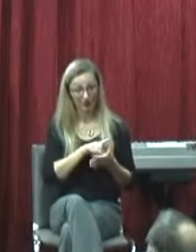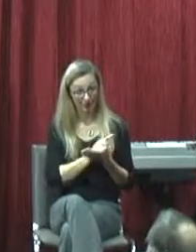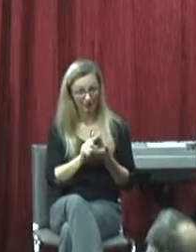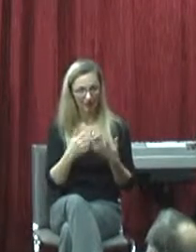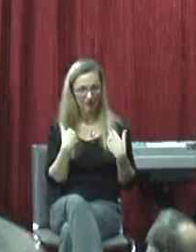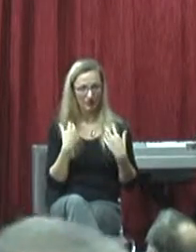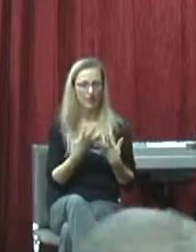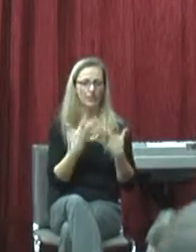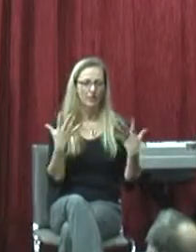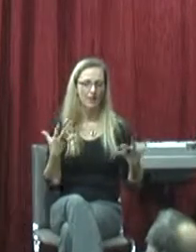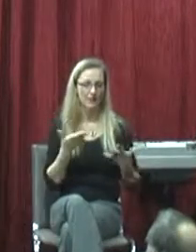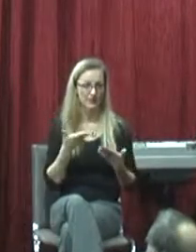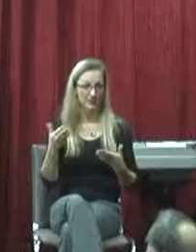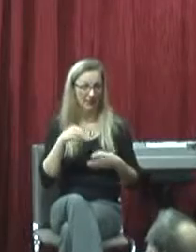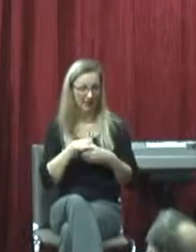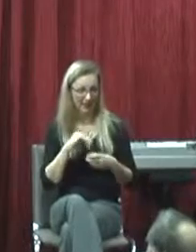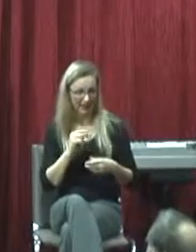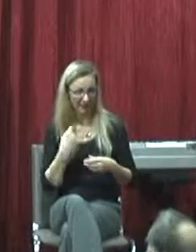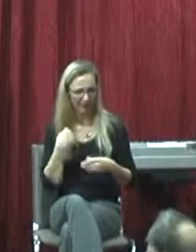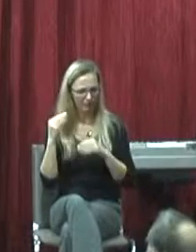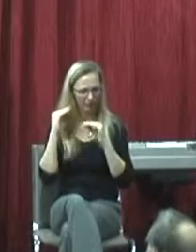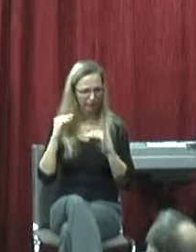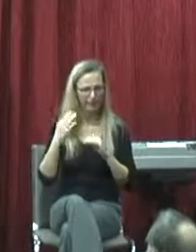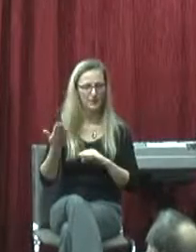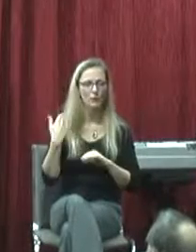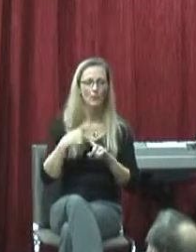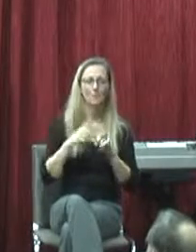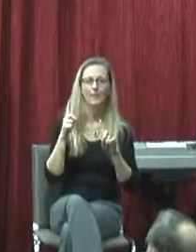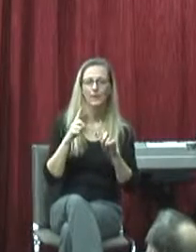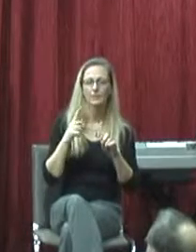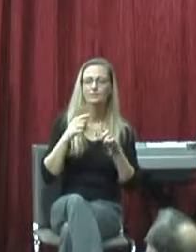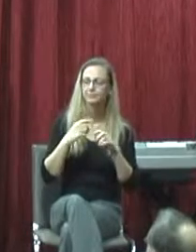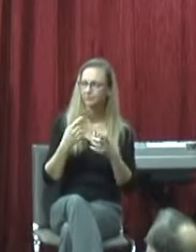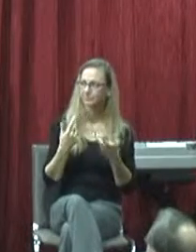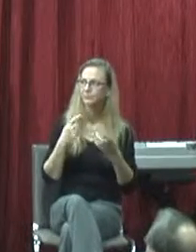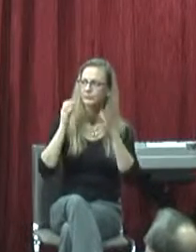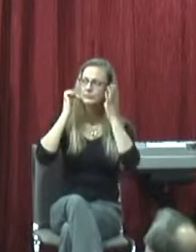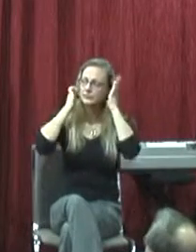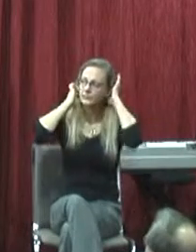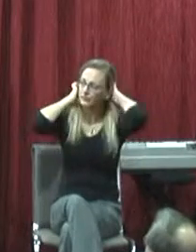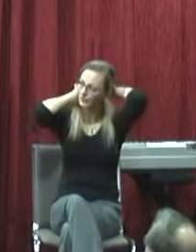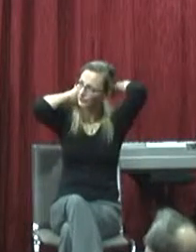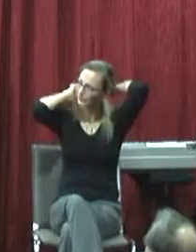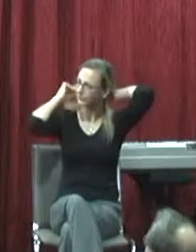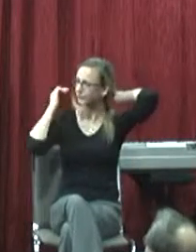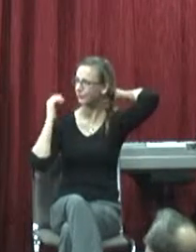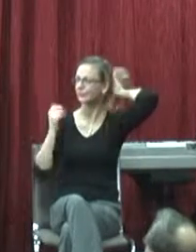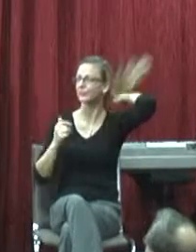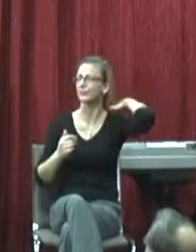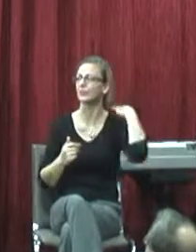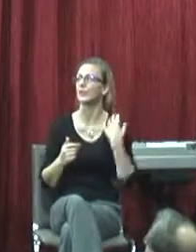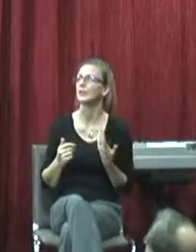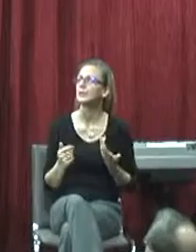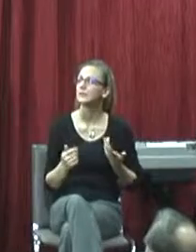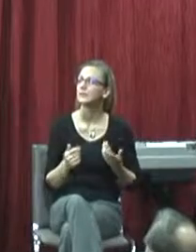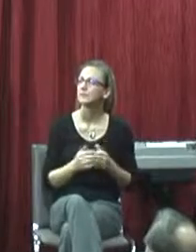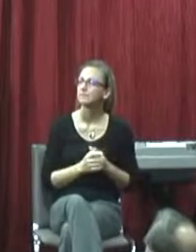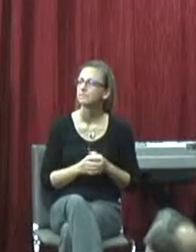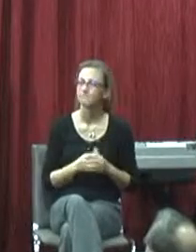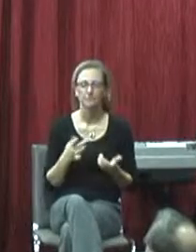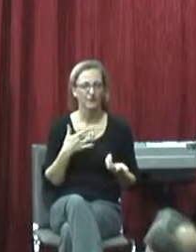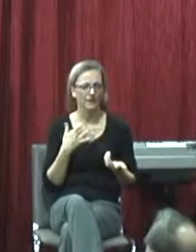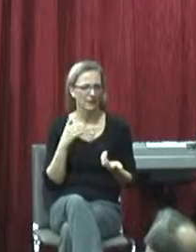I've taught upon before. But I was led just very, very clearly to go to a part that